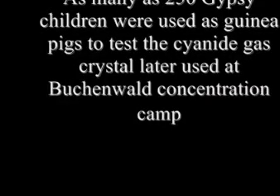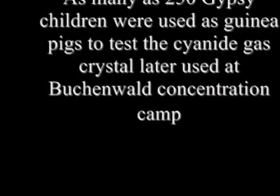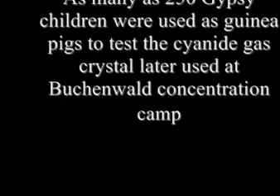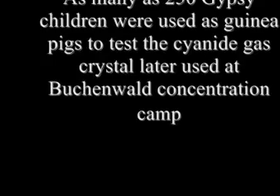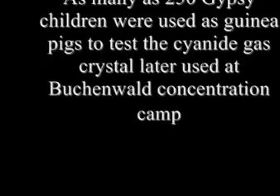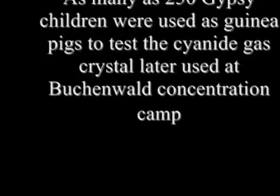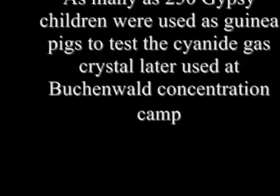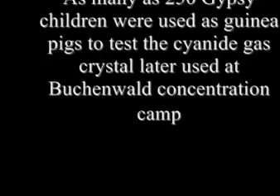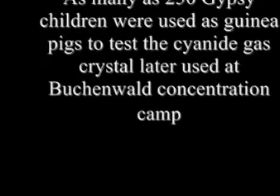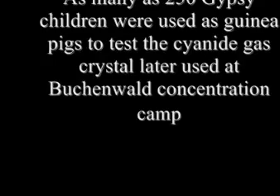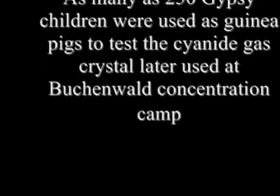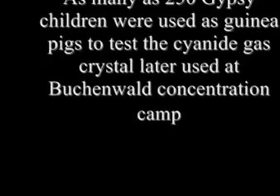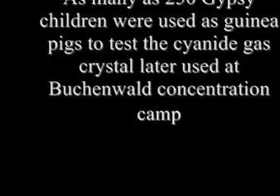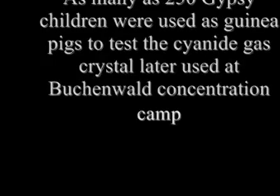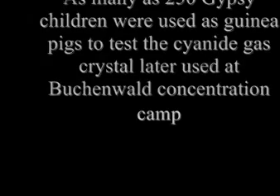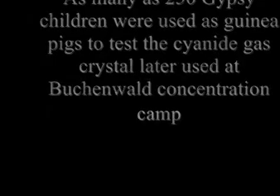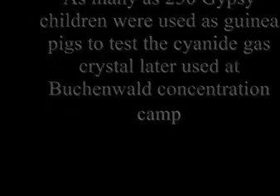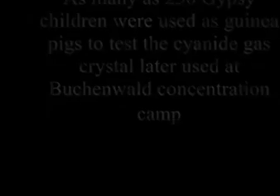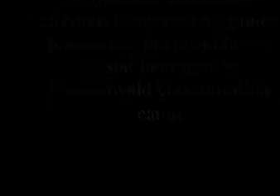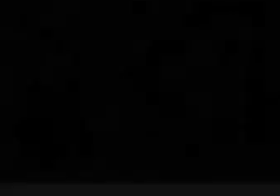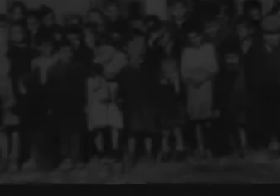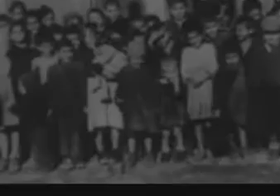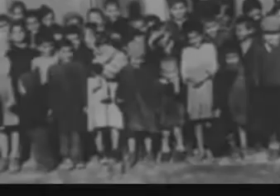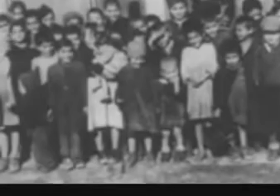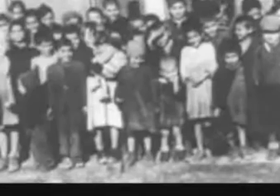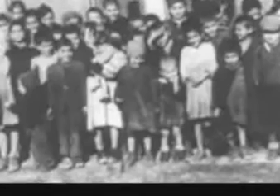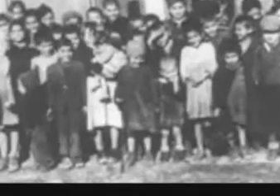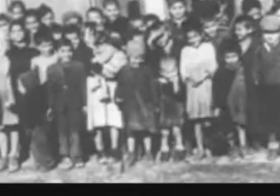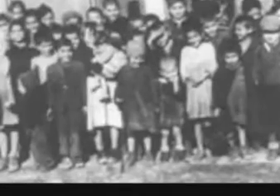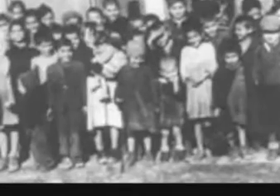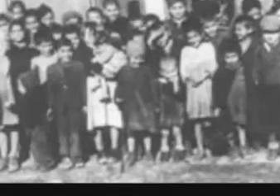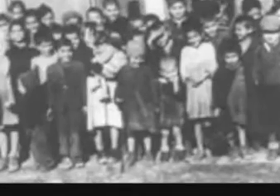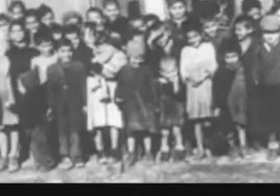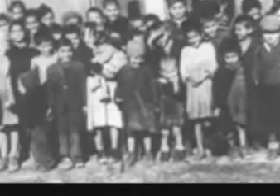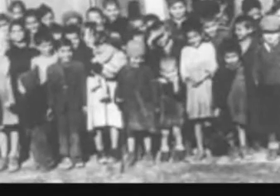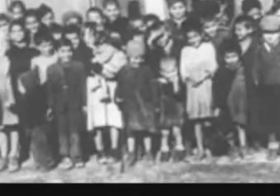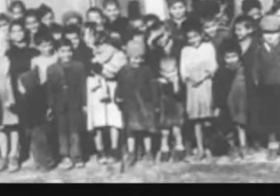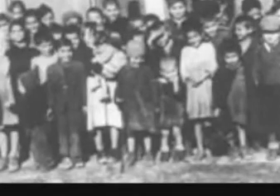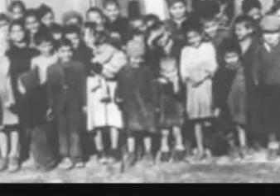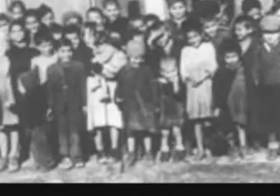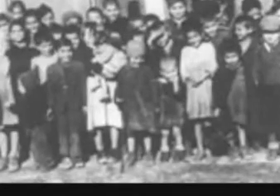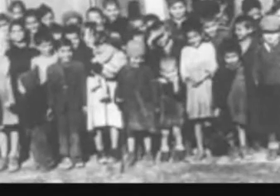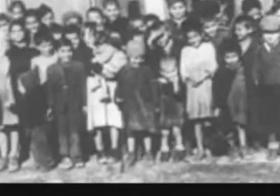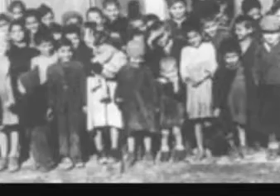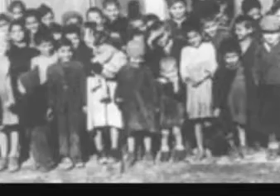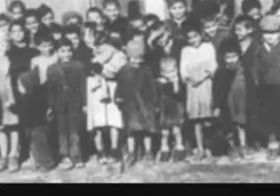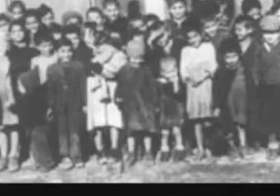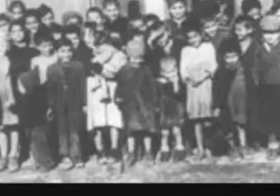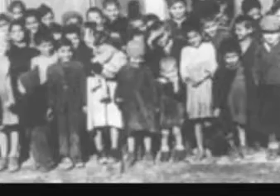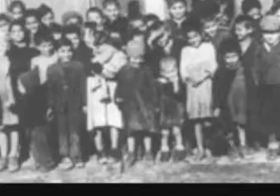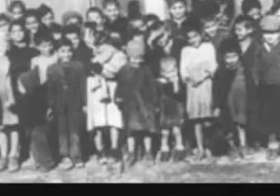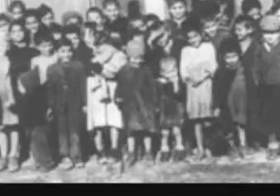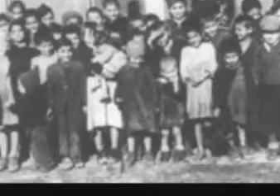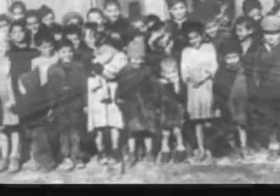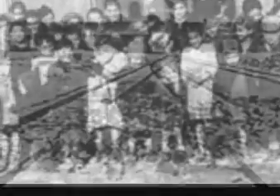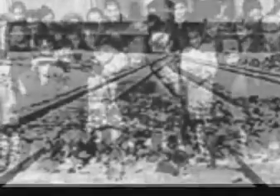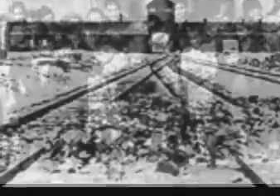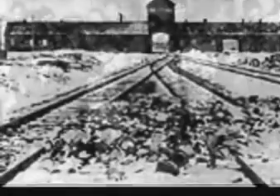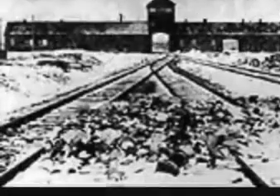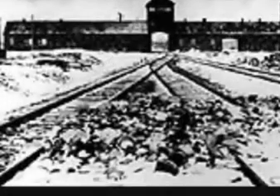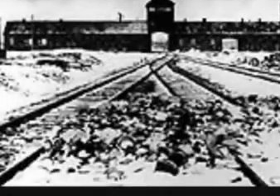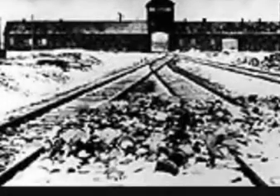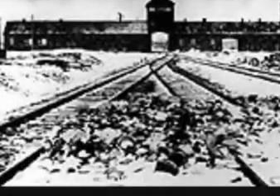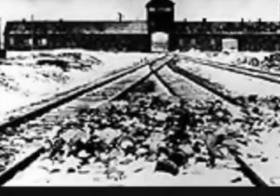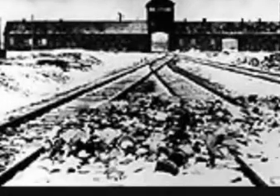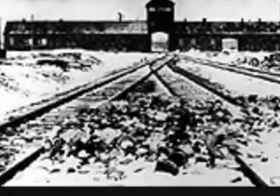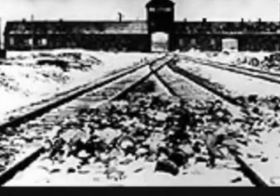A ricordarci che when stars go out each night, l'eterna